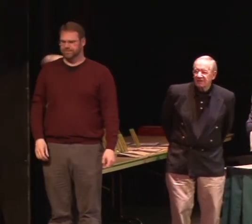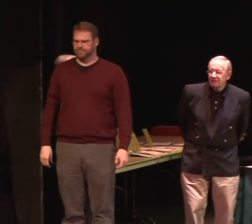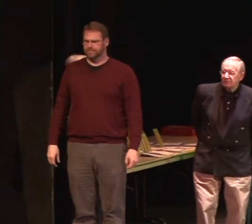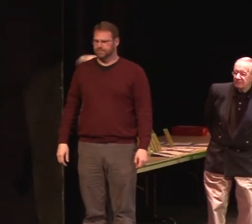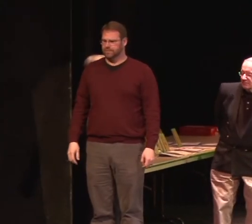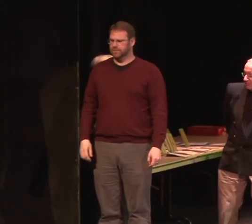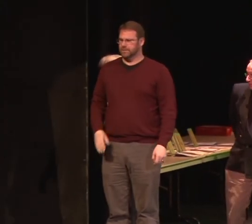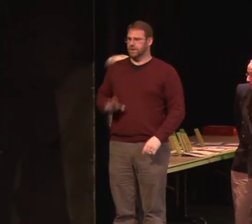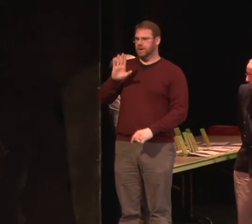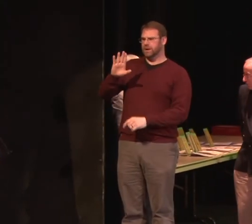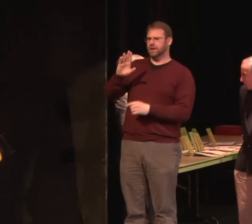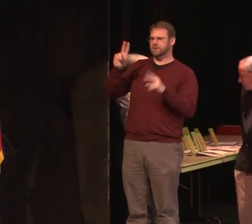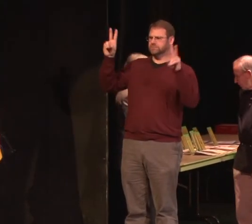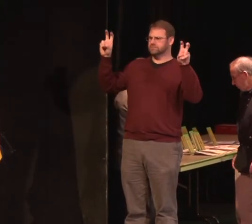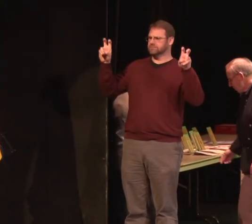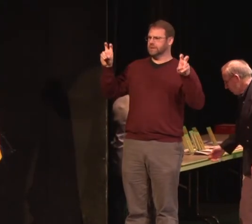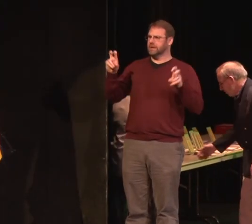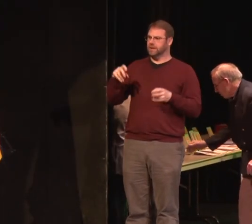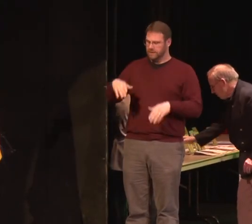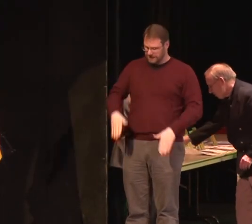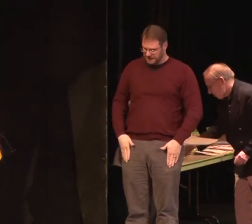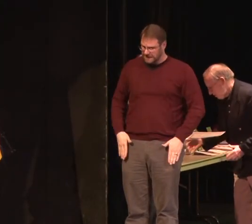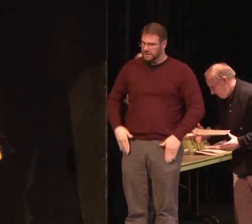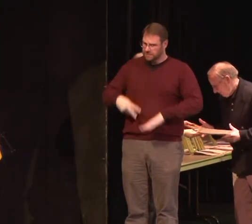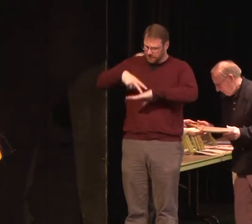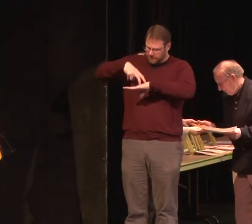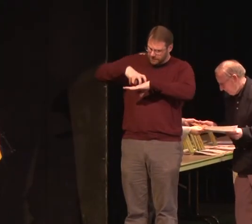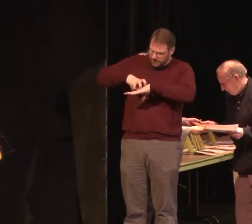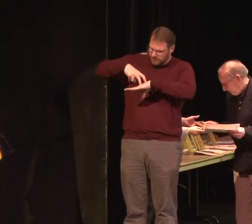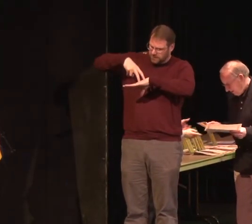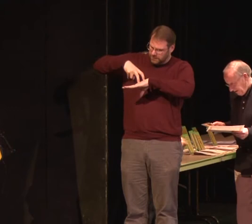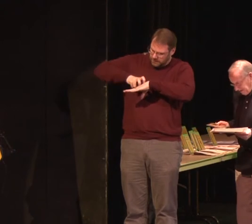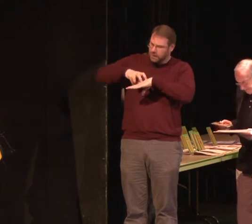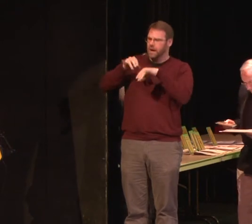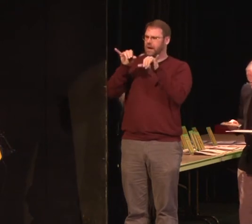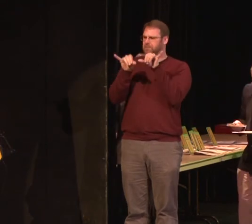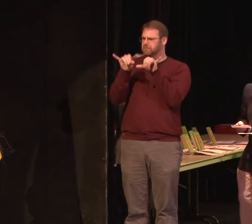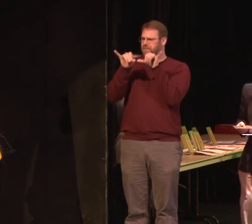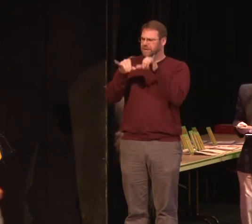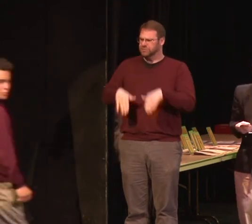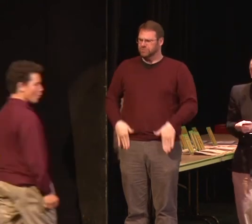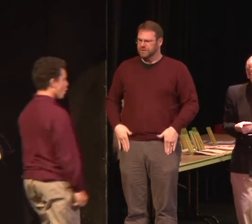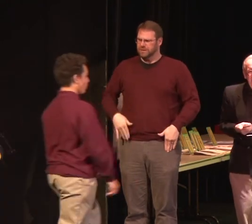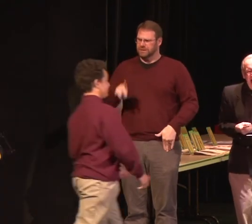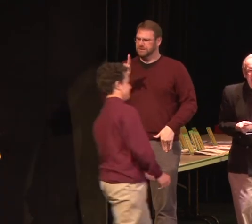For his project Deep Knee Bends, Measuring Knee Stress.